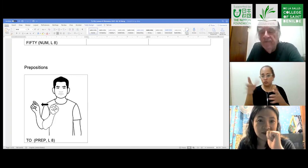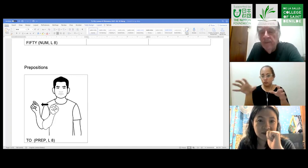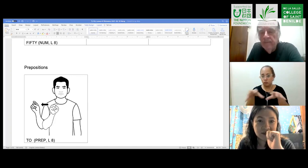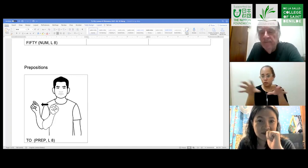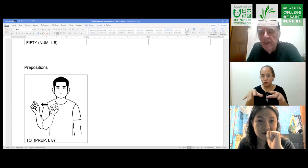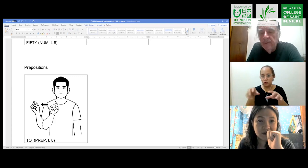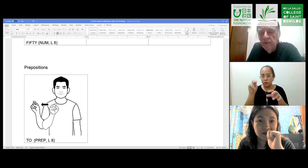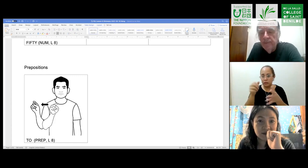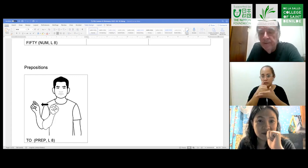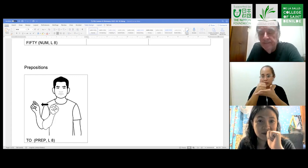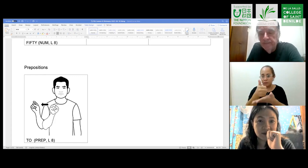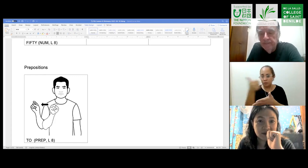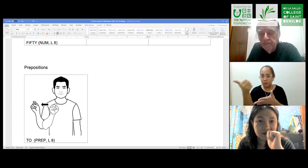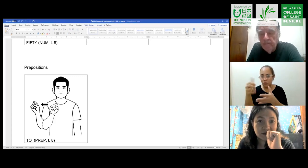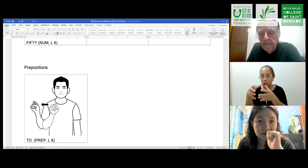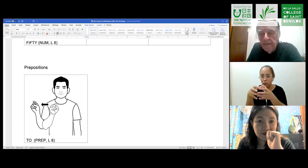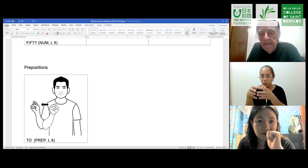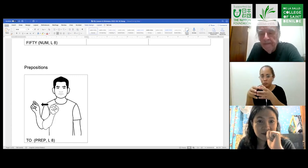from other groups?